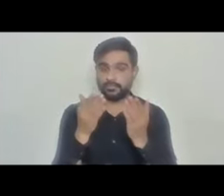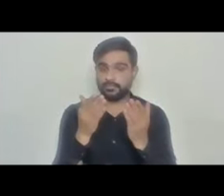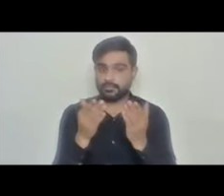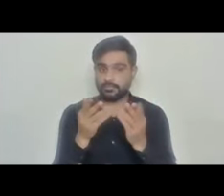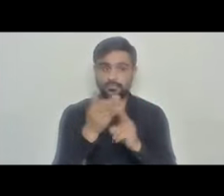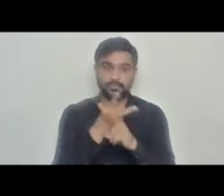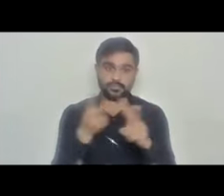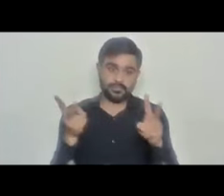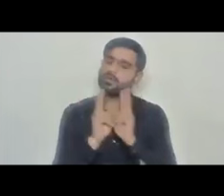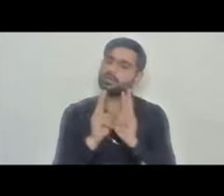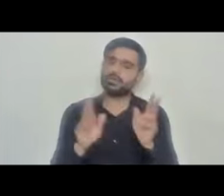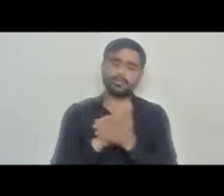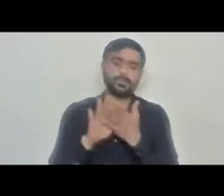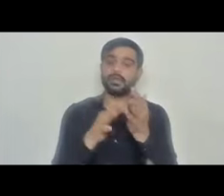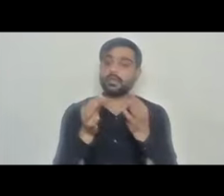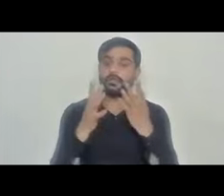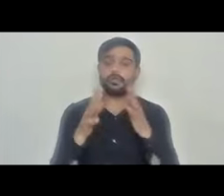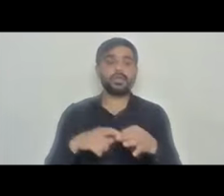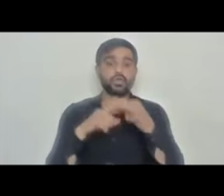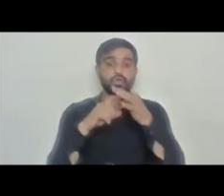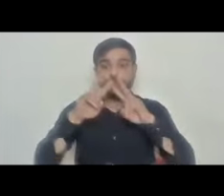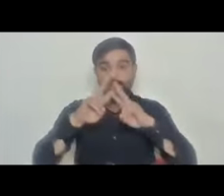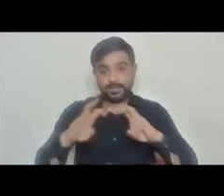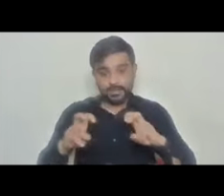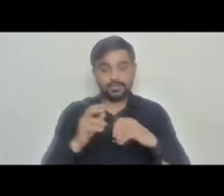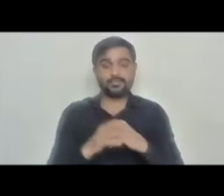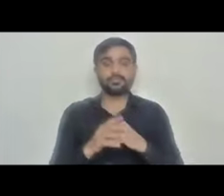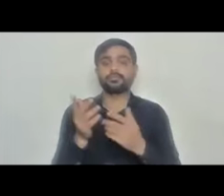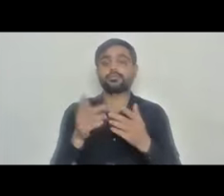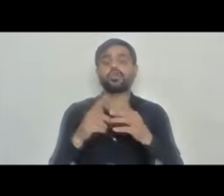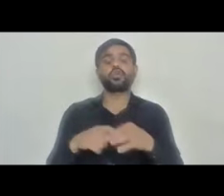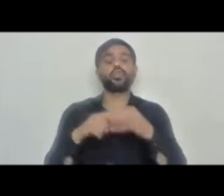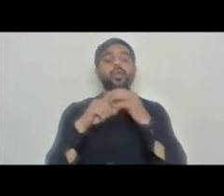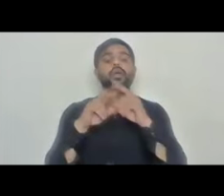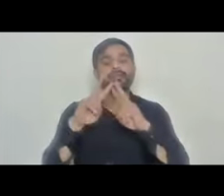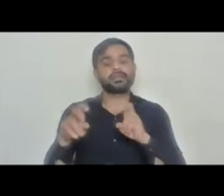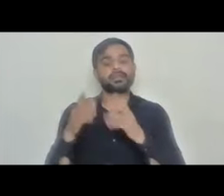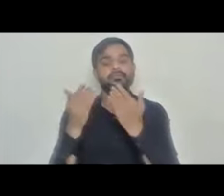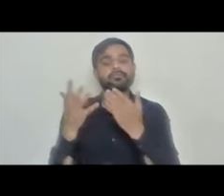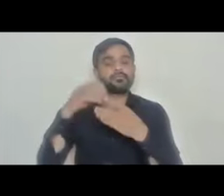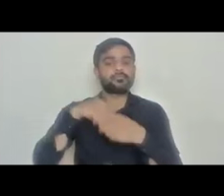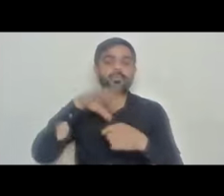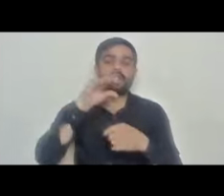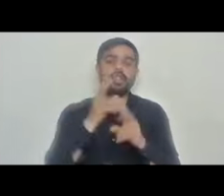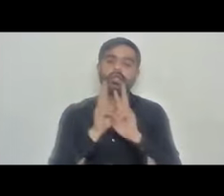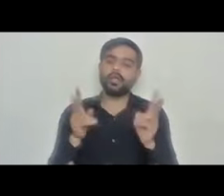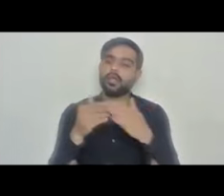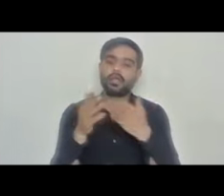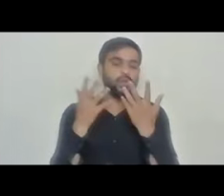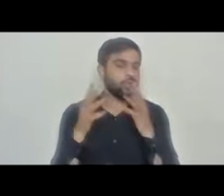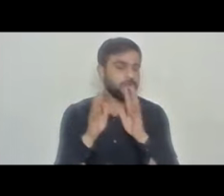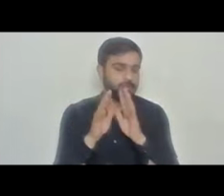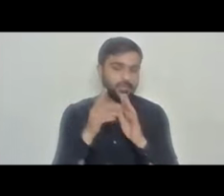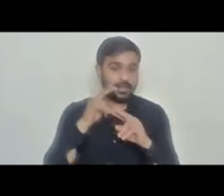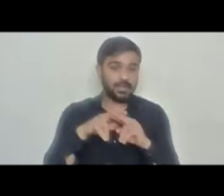very common now, especially in quantitative research. In qualitative research also, it's getting less and less common. However, if you